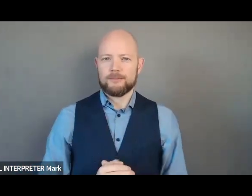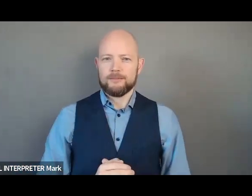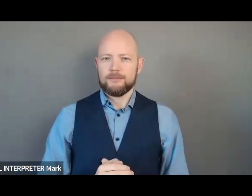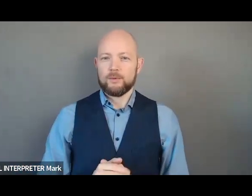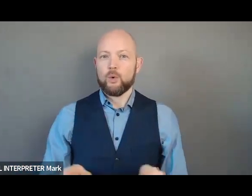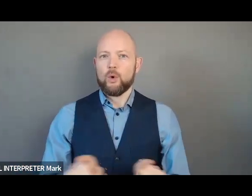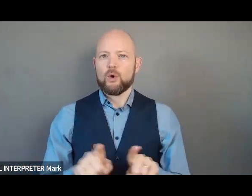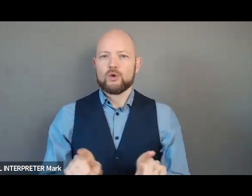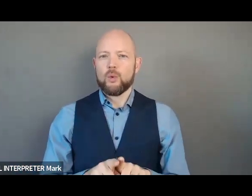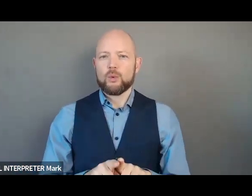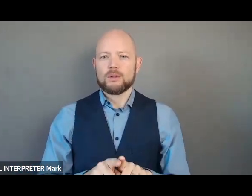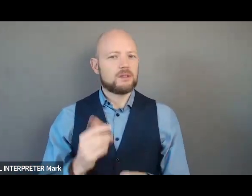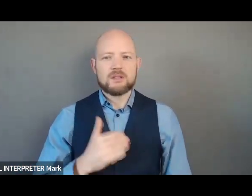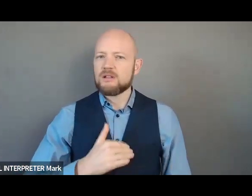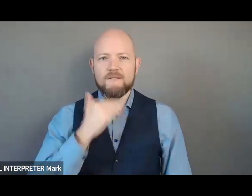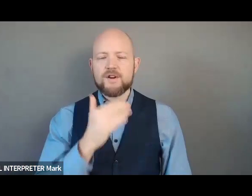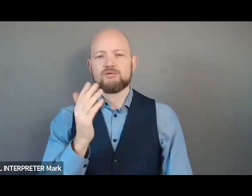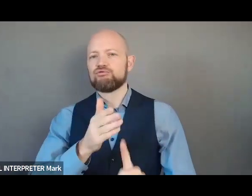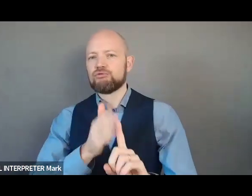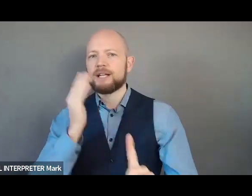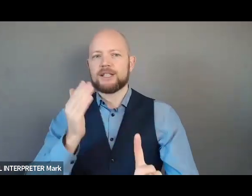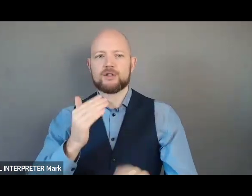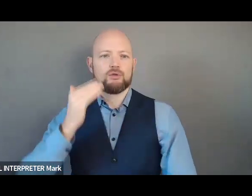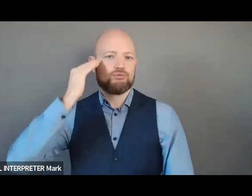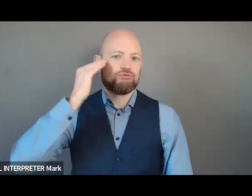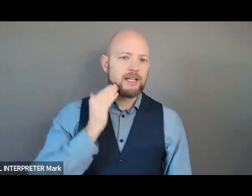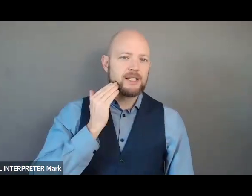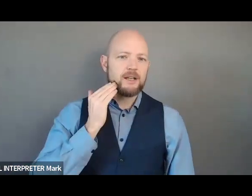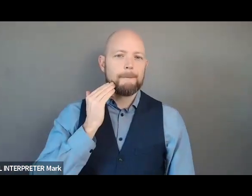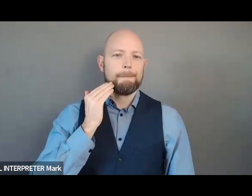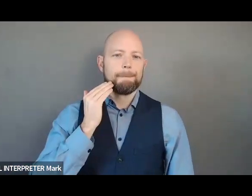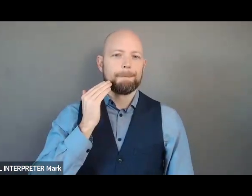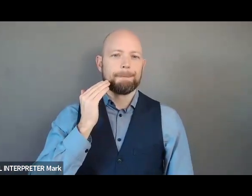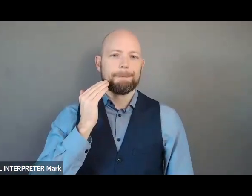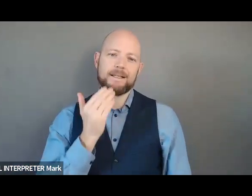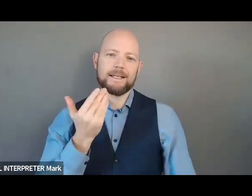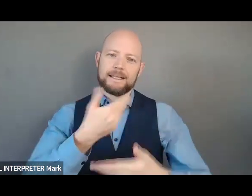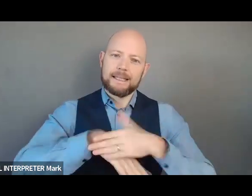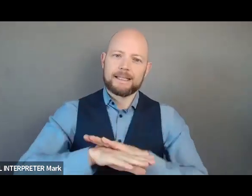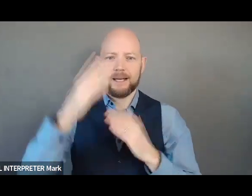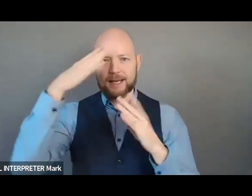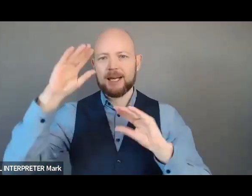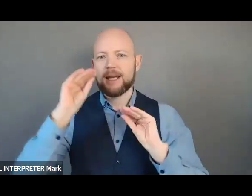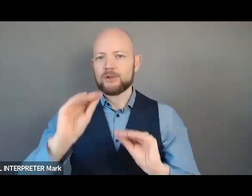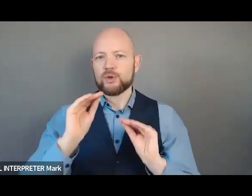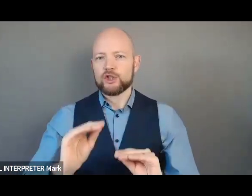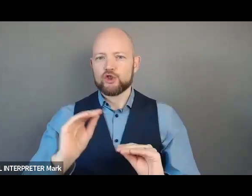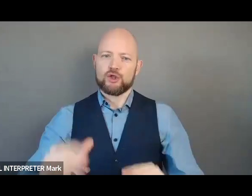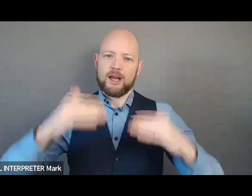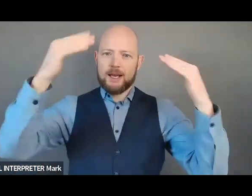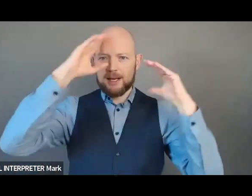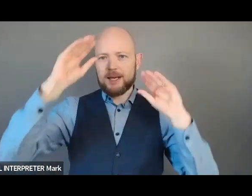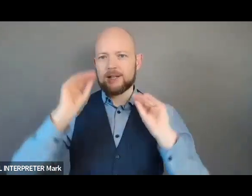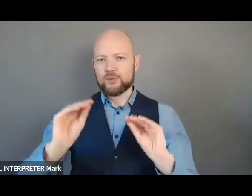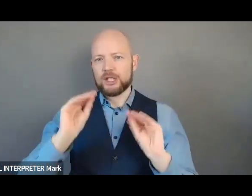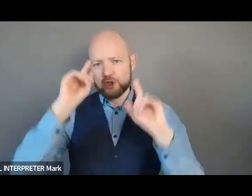within UK education, higher education. So in terms of emerging solutions that were coming up, we had